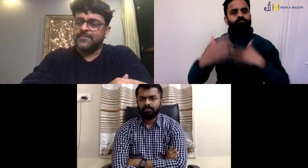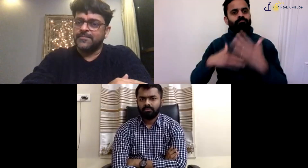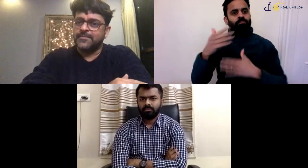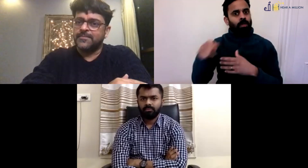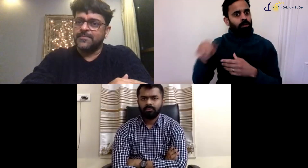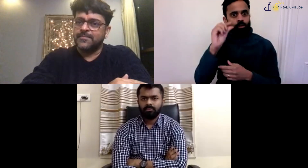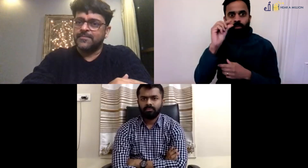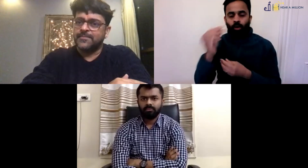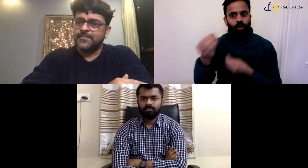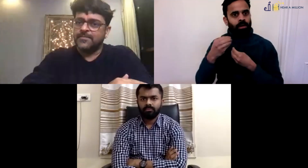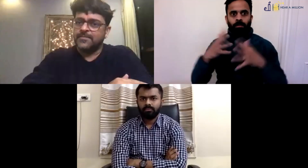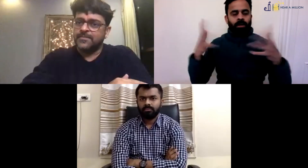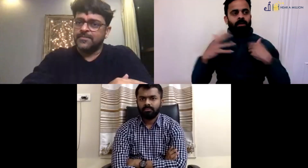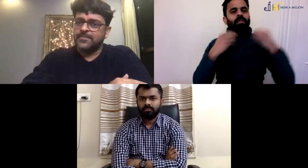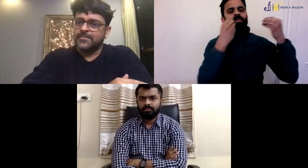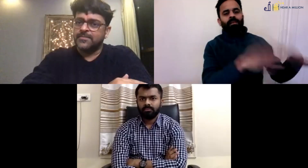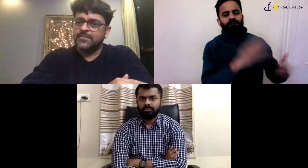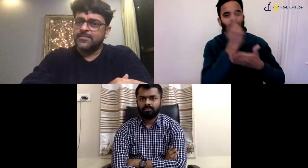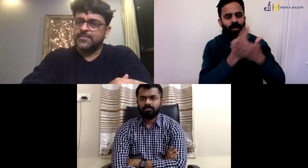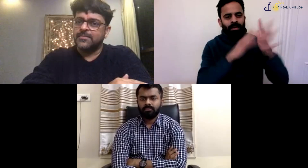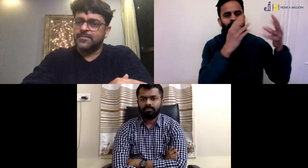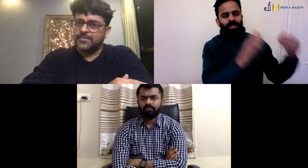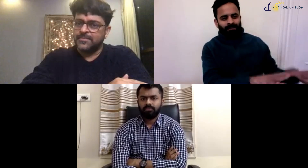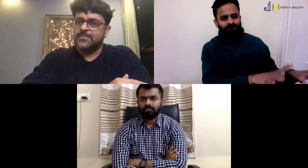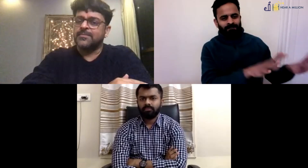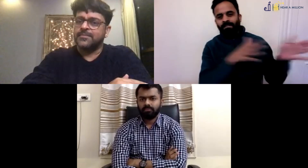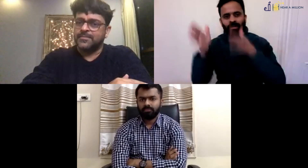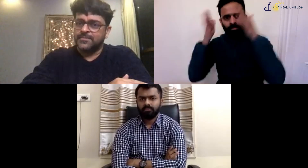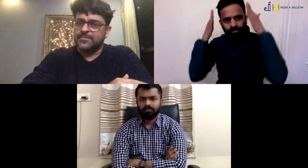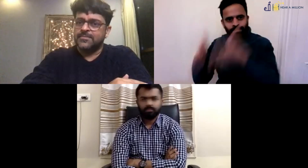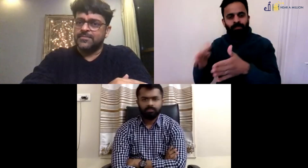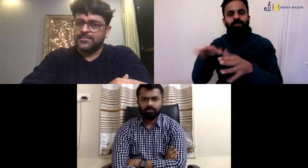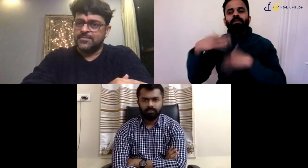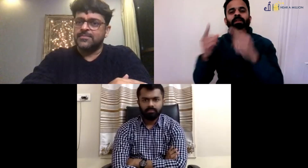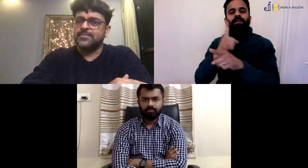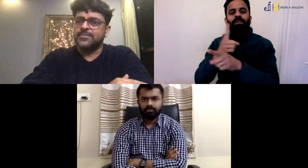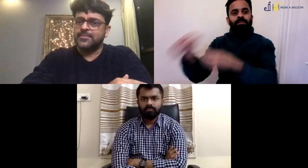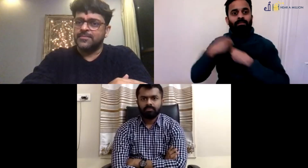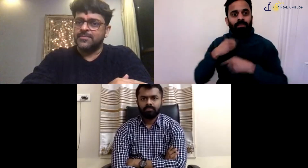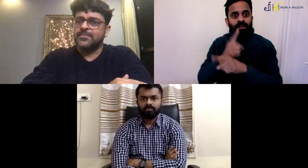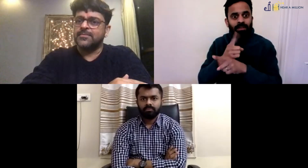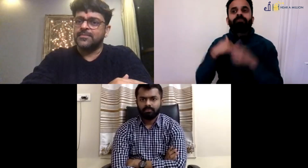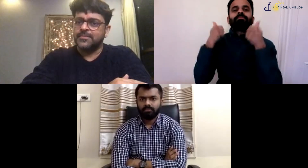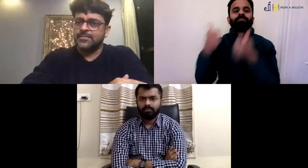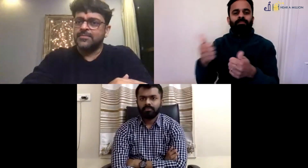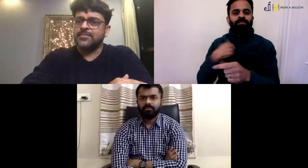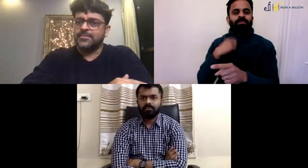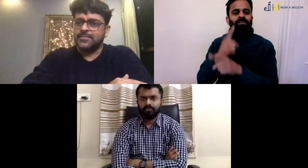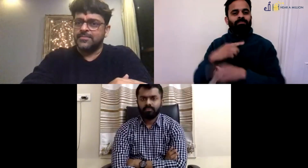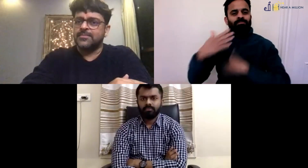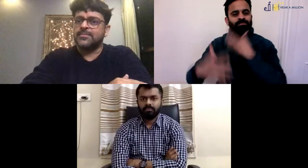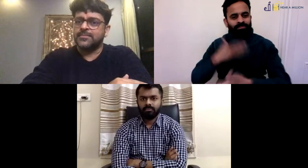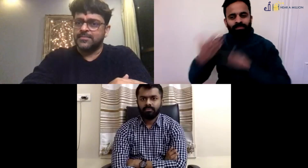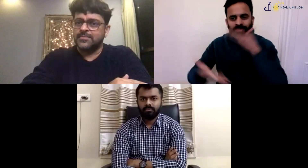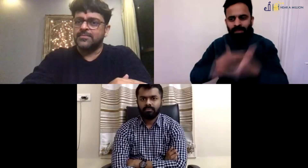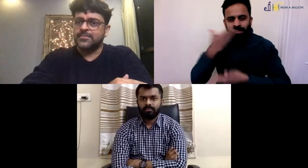change. And this little thing gave me a big thing. I gave up on art and everything and started focusing on that. And then, I became the